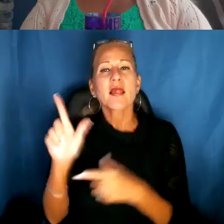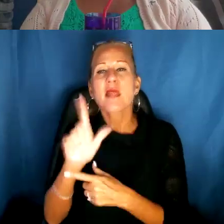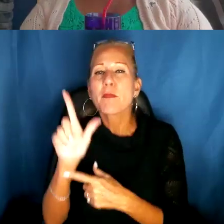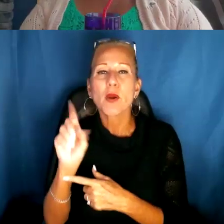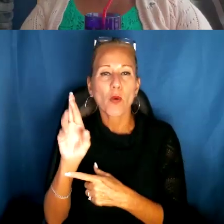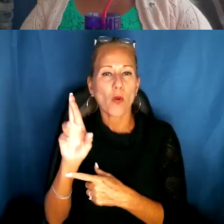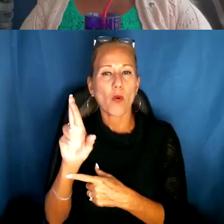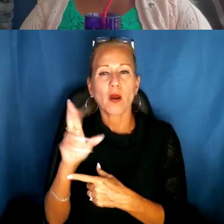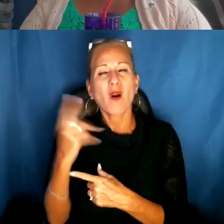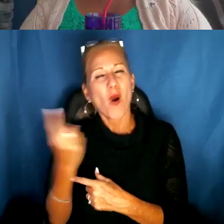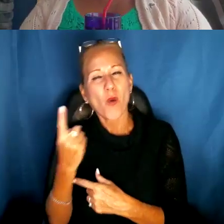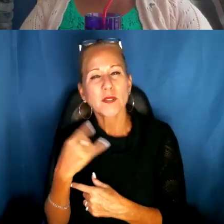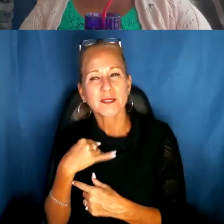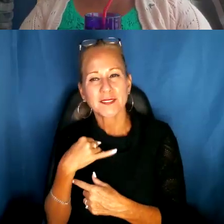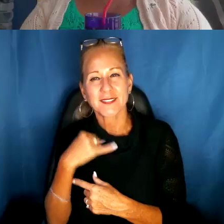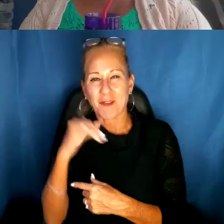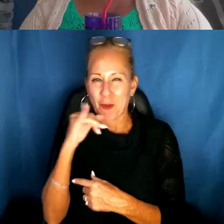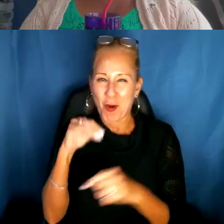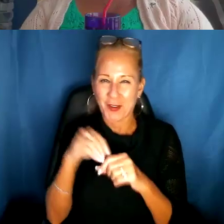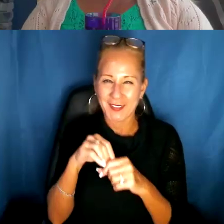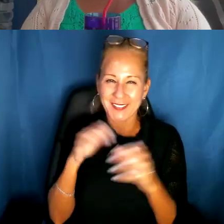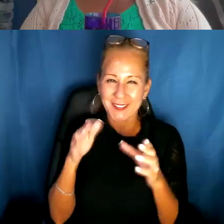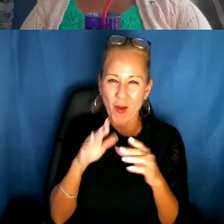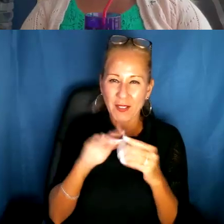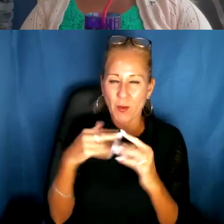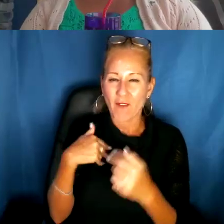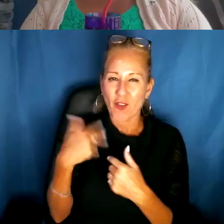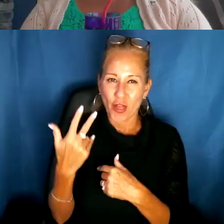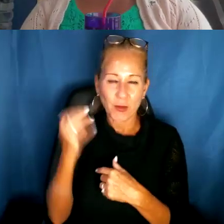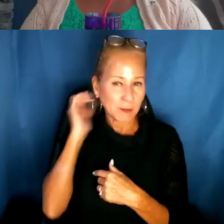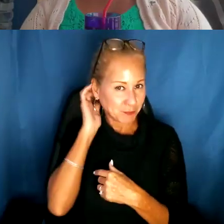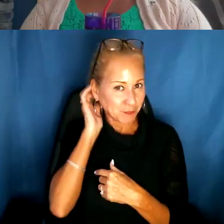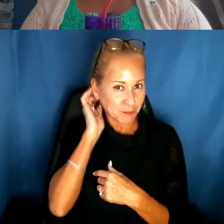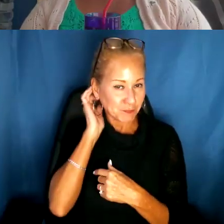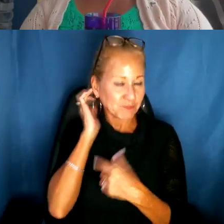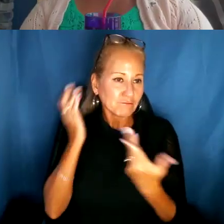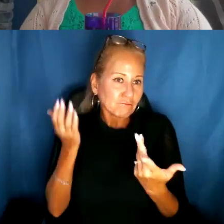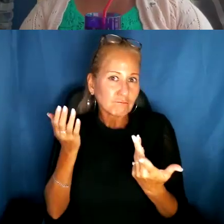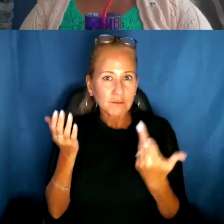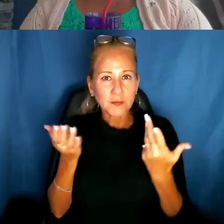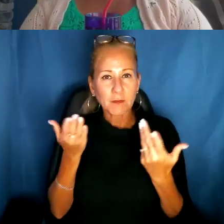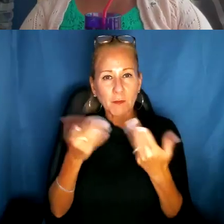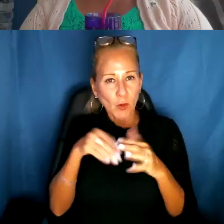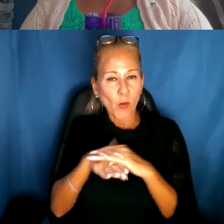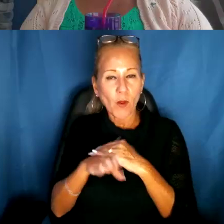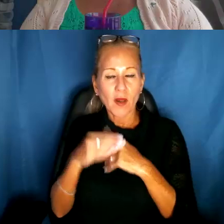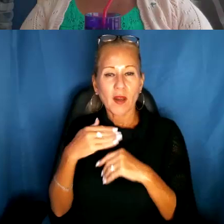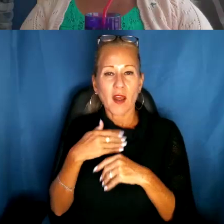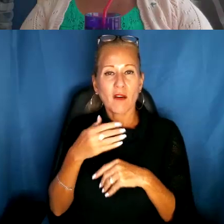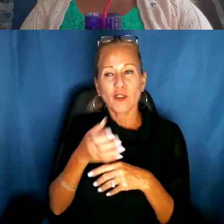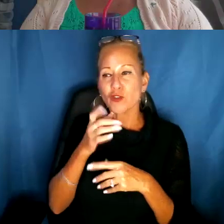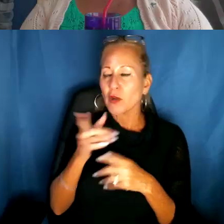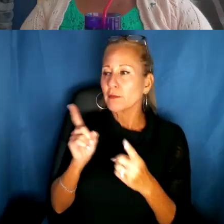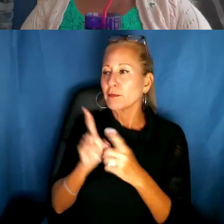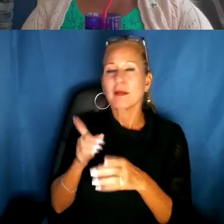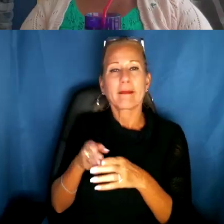maybe there's always a bar in a small town. We have 3 of them. So maybe you go in and you have that drink and you meet that